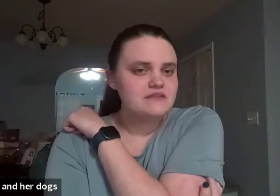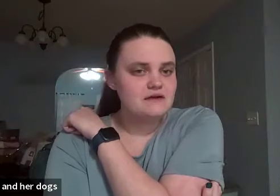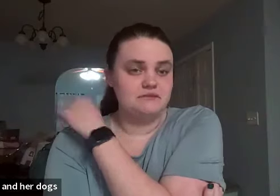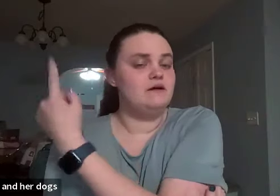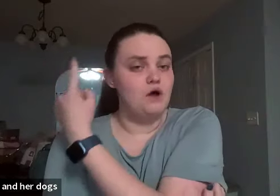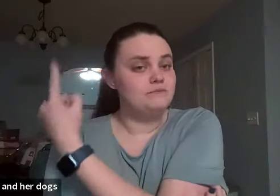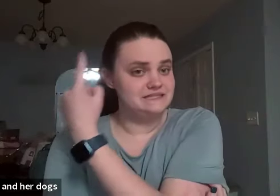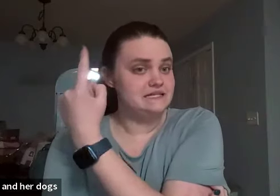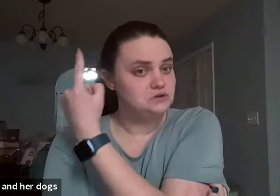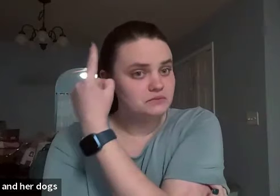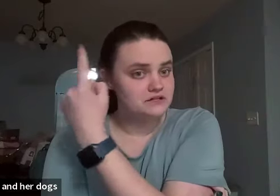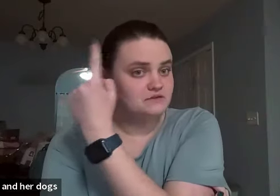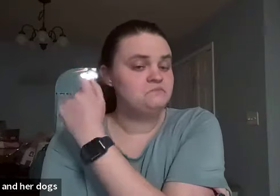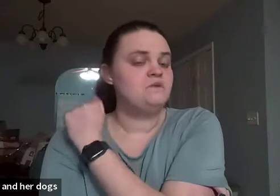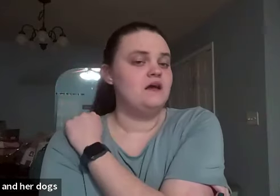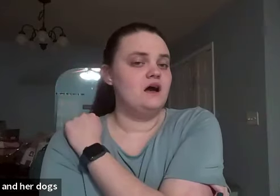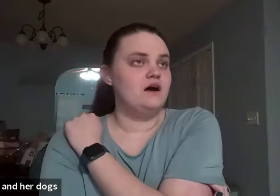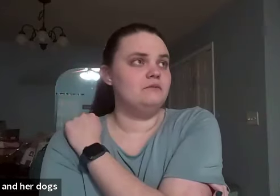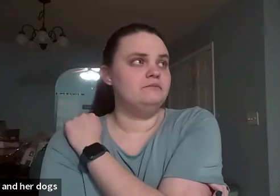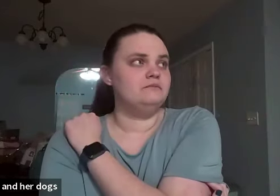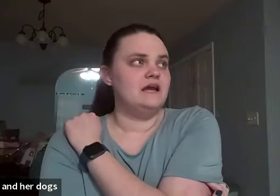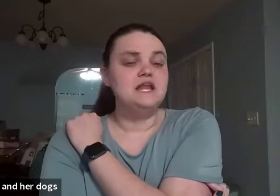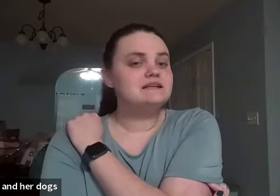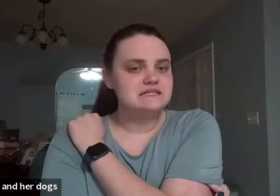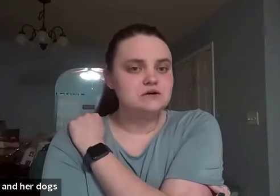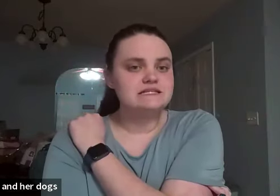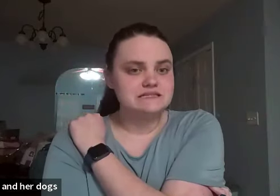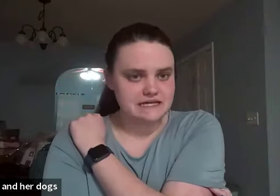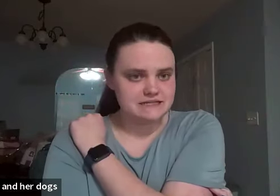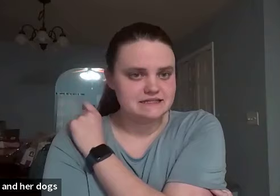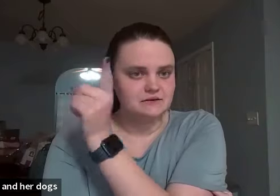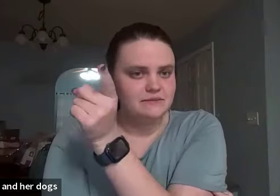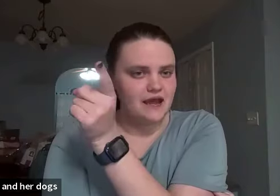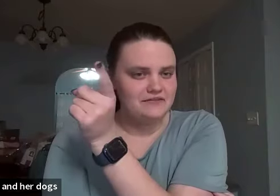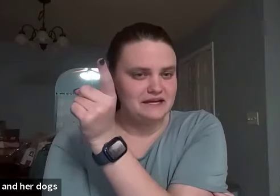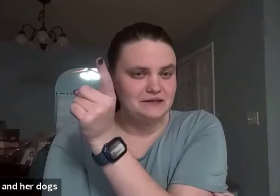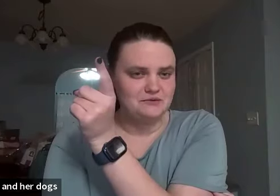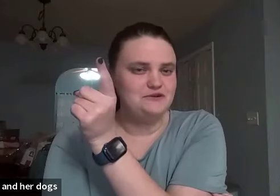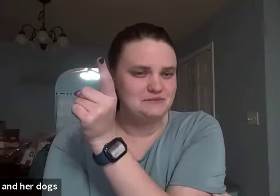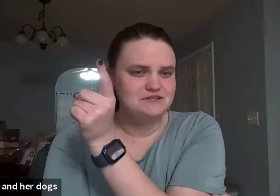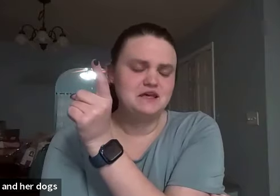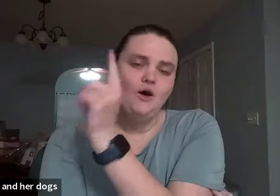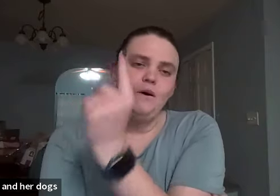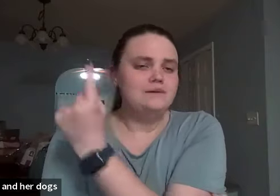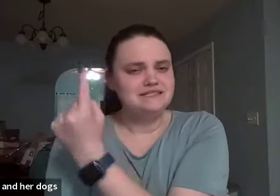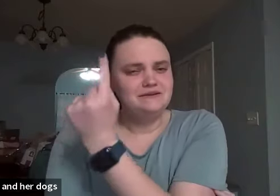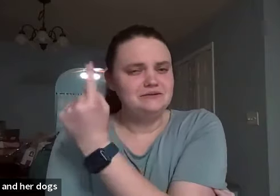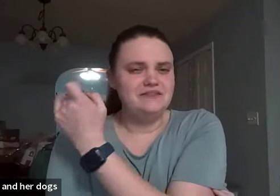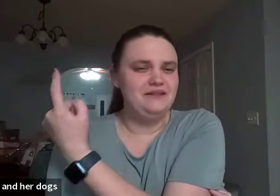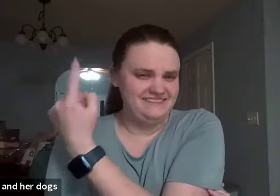like that, being alone, like single by yourself. And not single as in dating single. Let me add that in here before someone says, well, I'm single, and they're